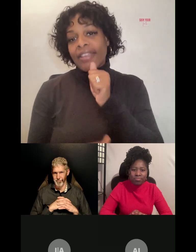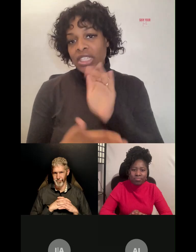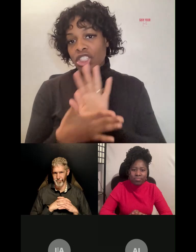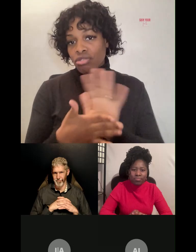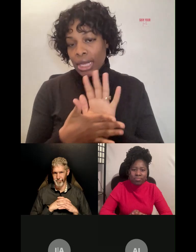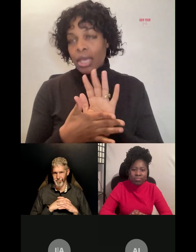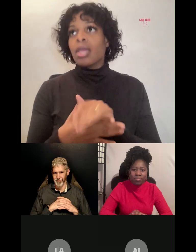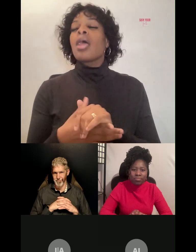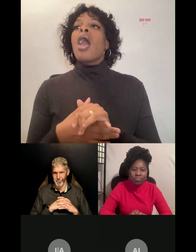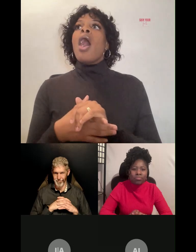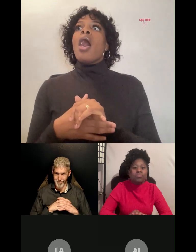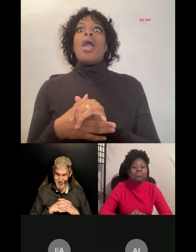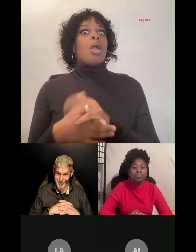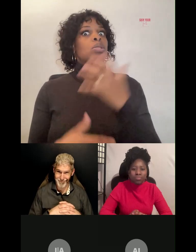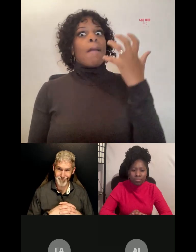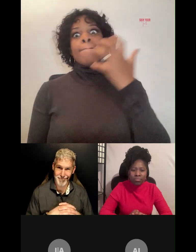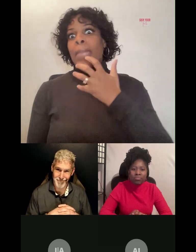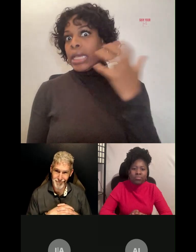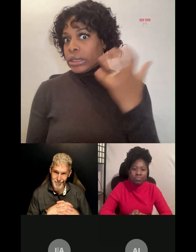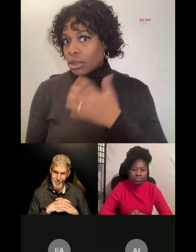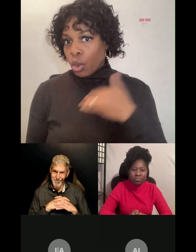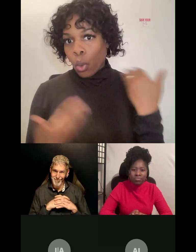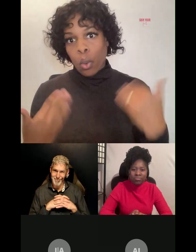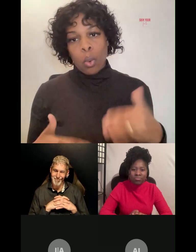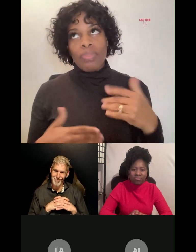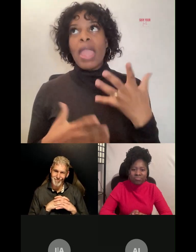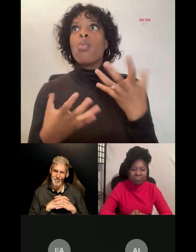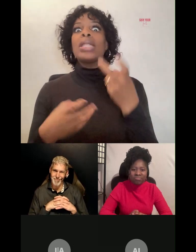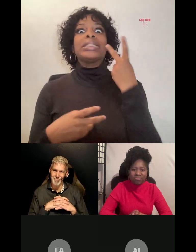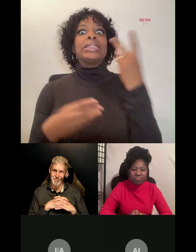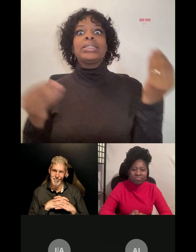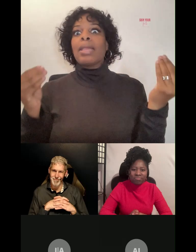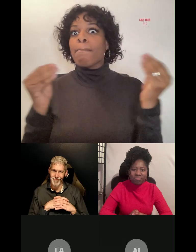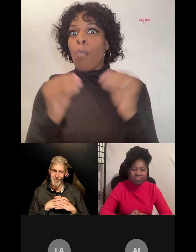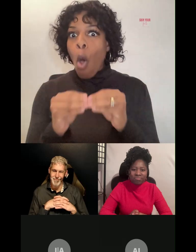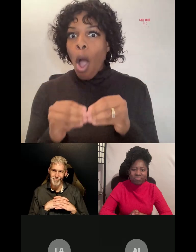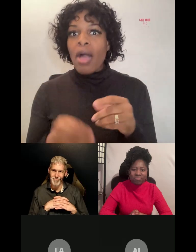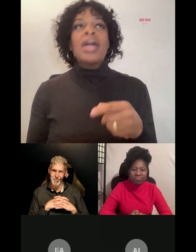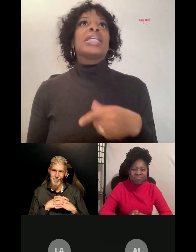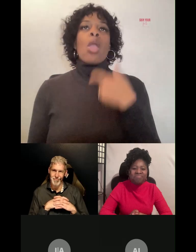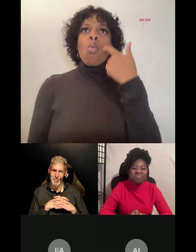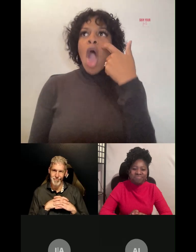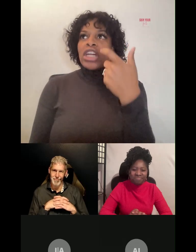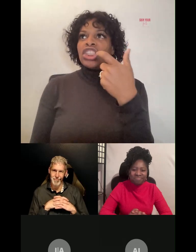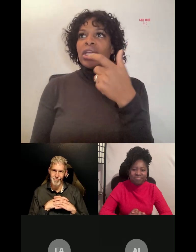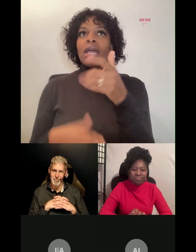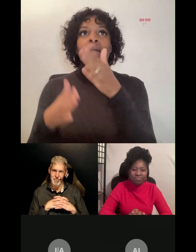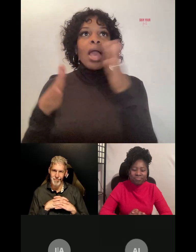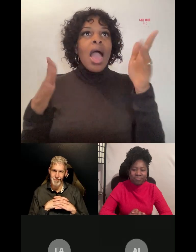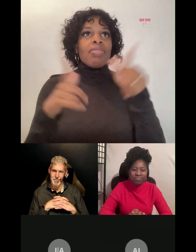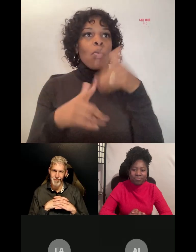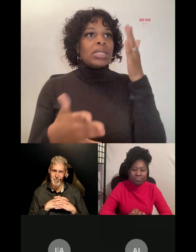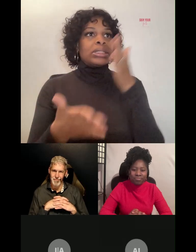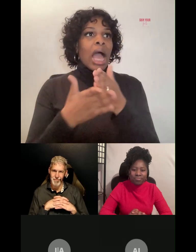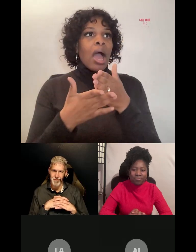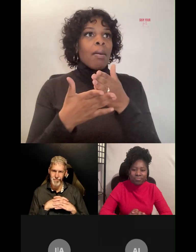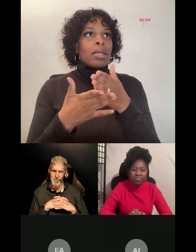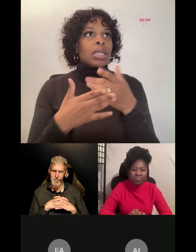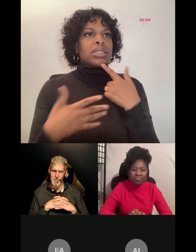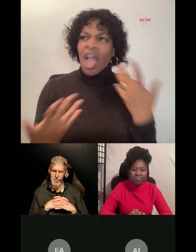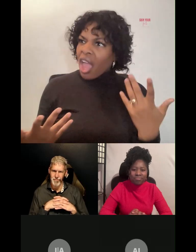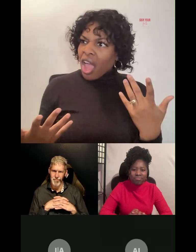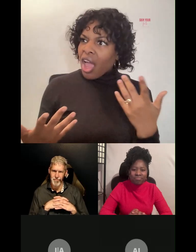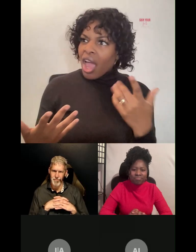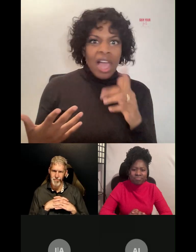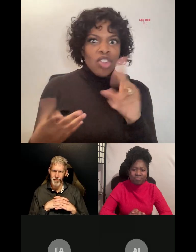a private screener. It was amazing. They wanted to see more. They watched it, and then when it stopped,